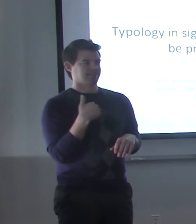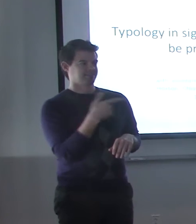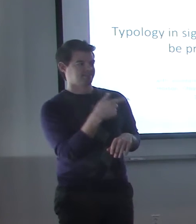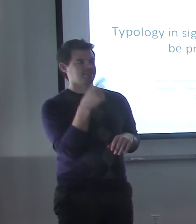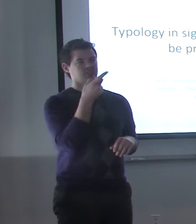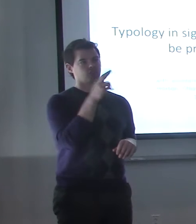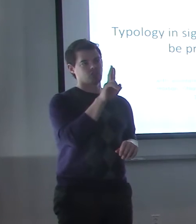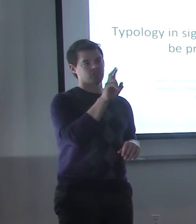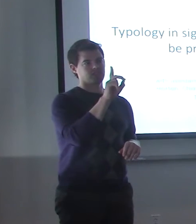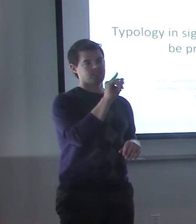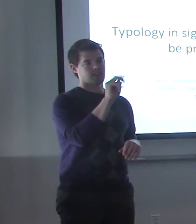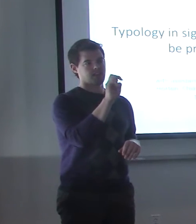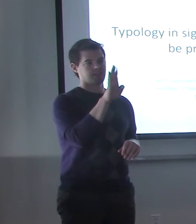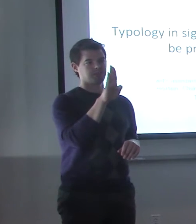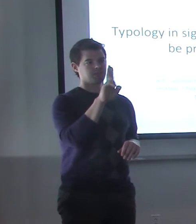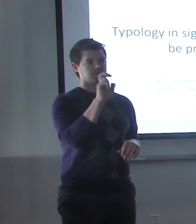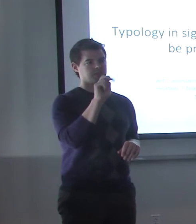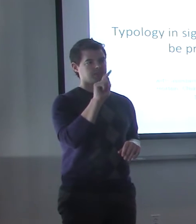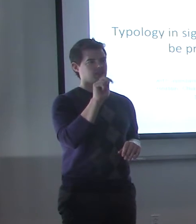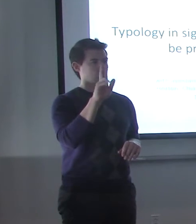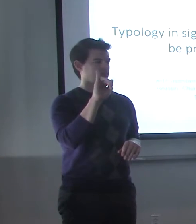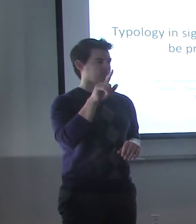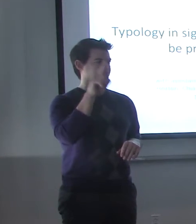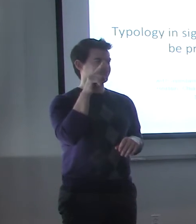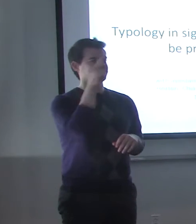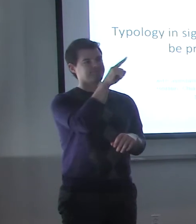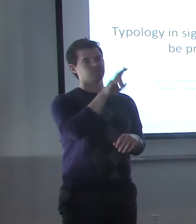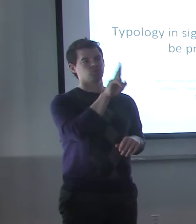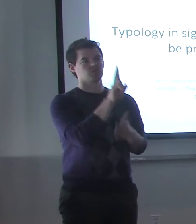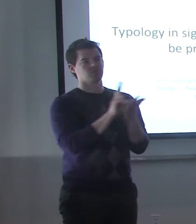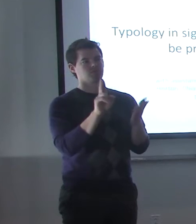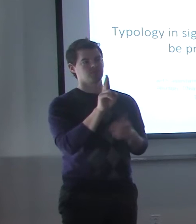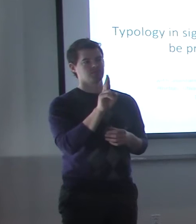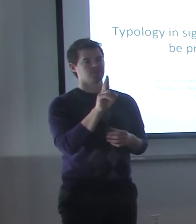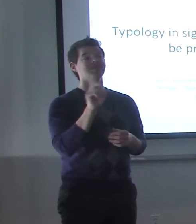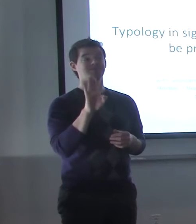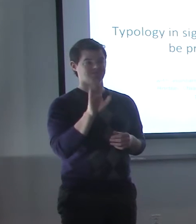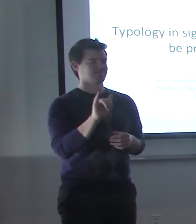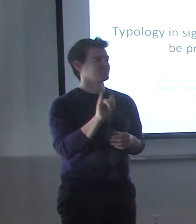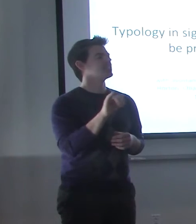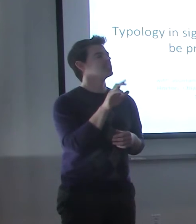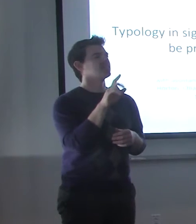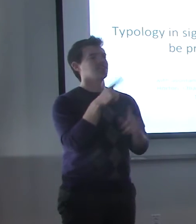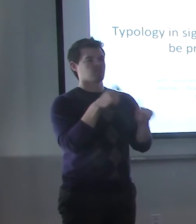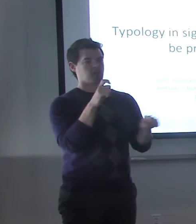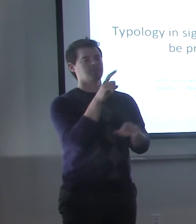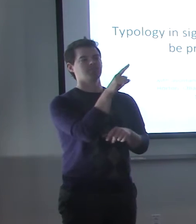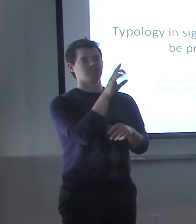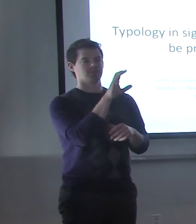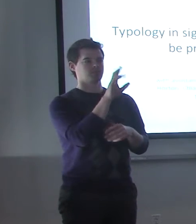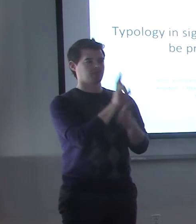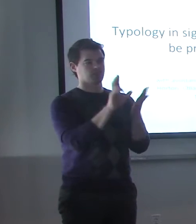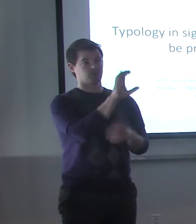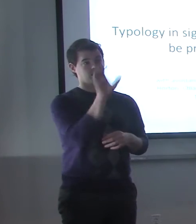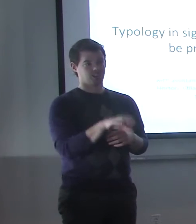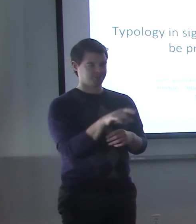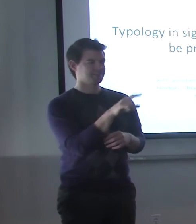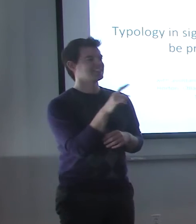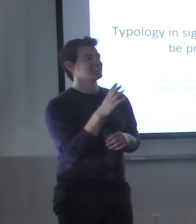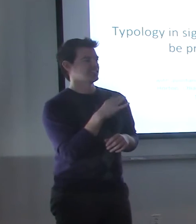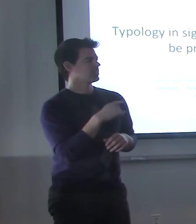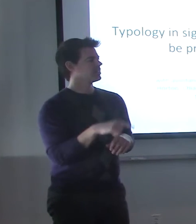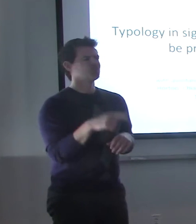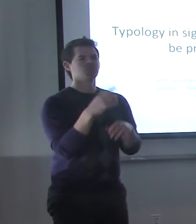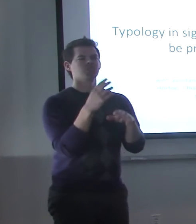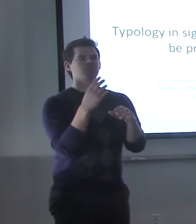Dr. Diane Brentari from the University of Chicago. She is the, and I have to write this down, it's a nice long name, the Mary